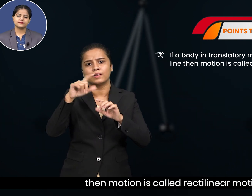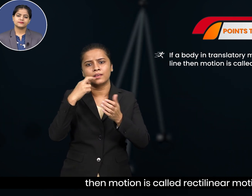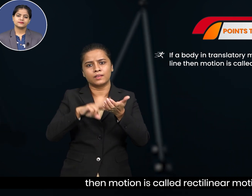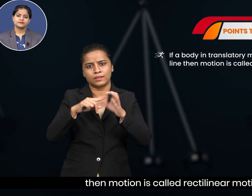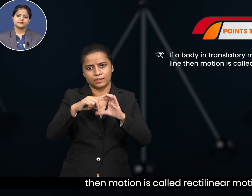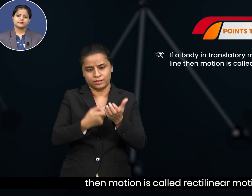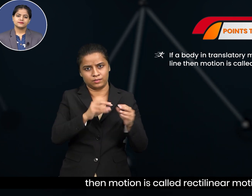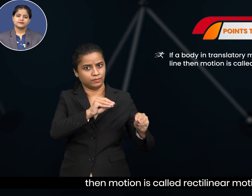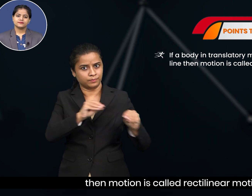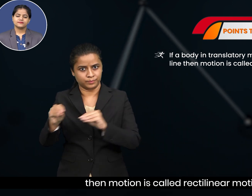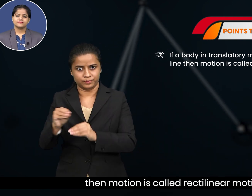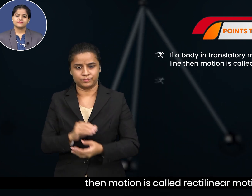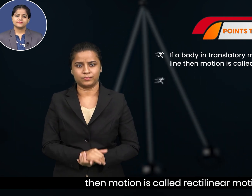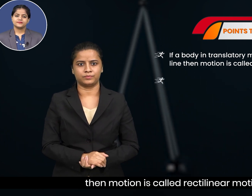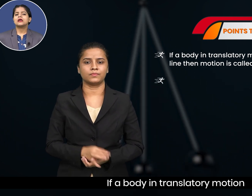motion.